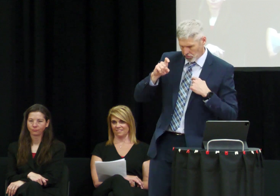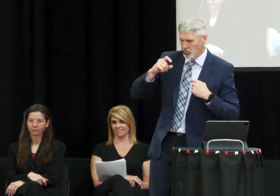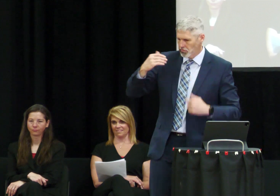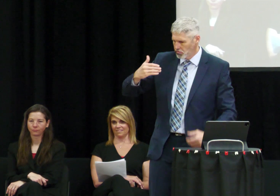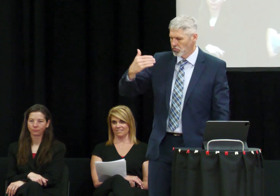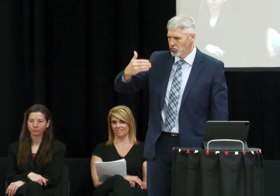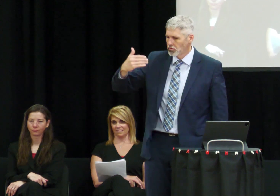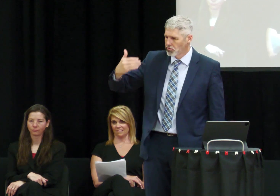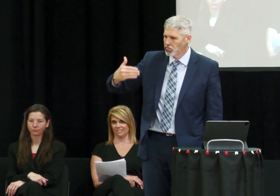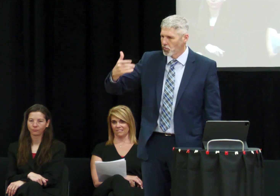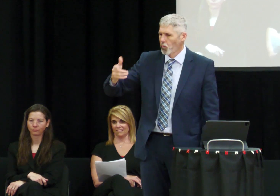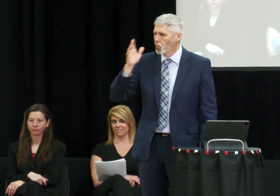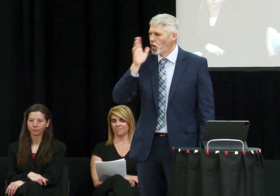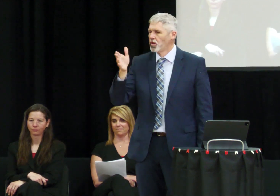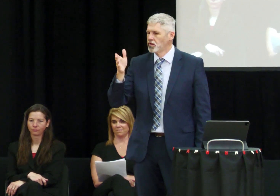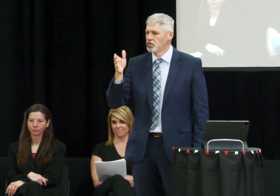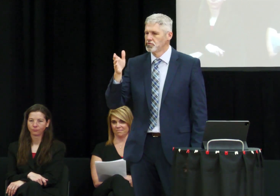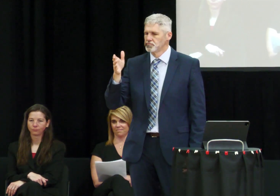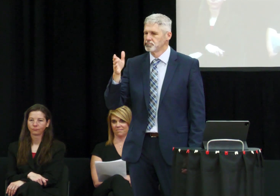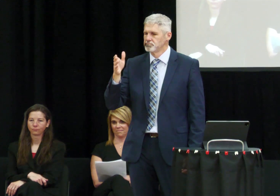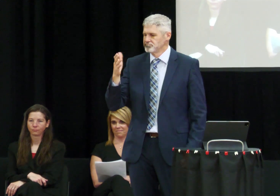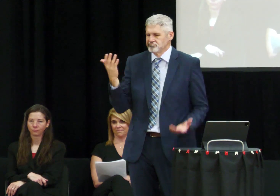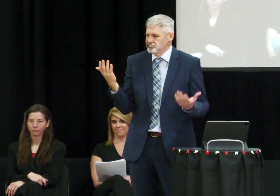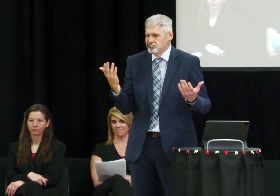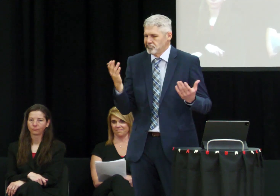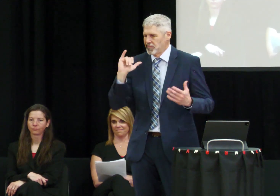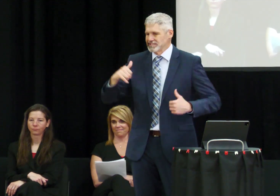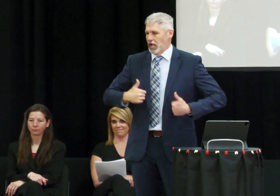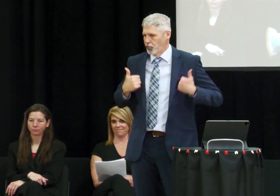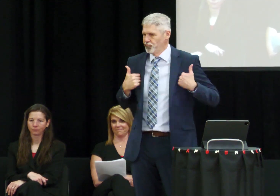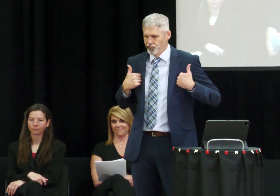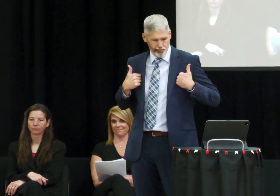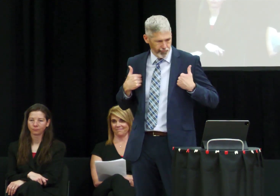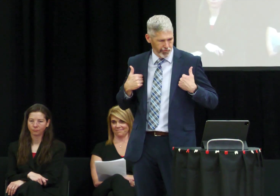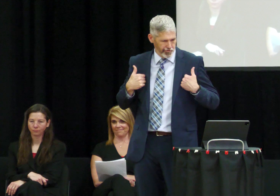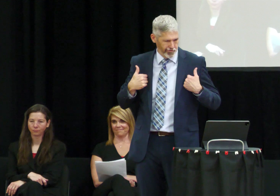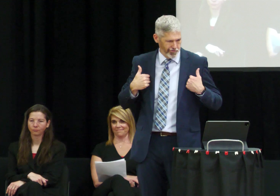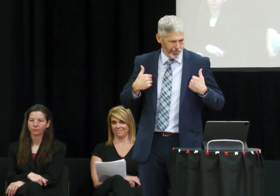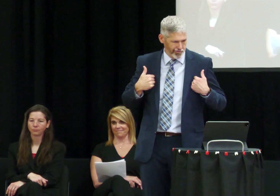to face challenges along the way. You absolutely will. That's part of life.